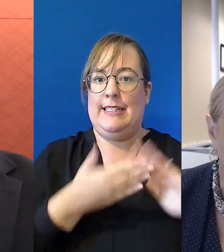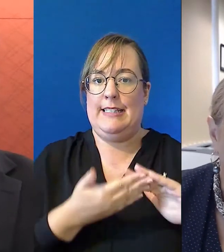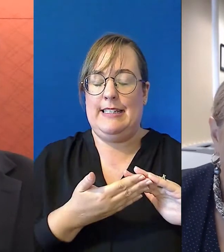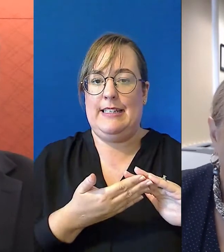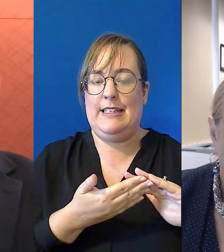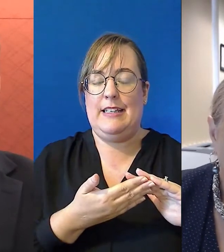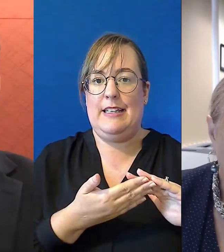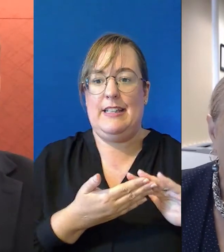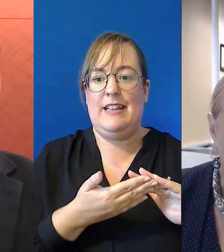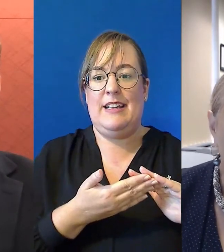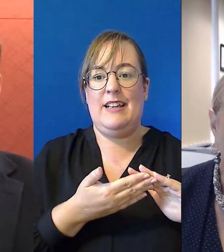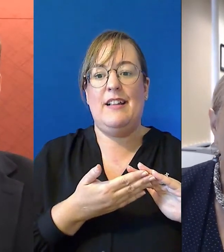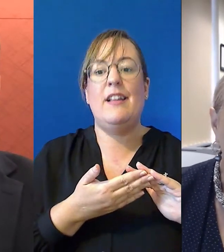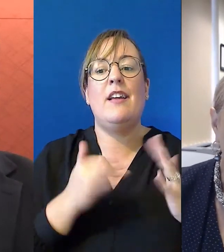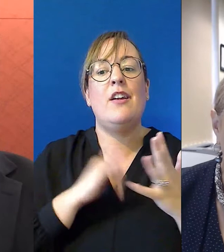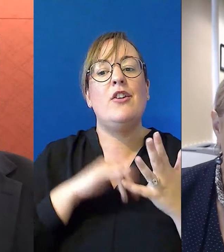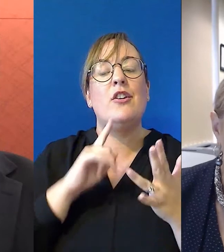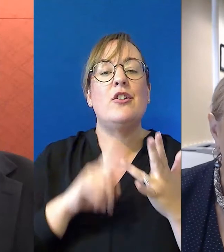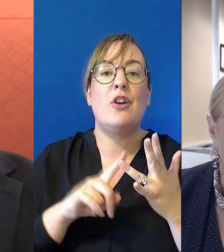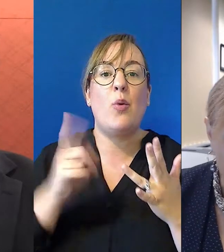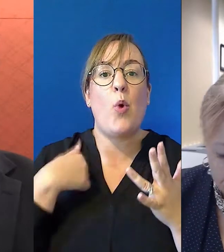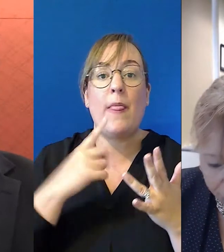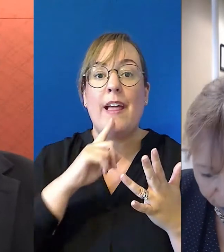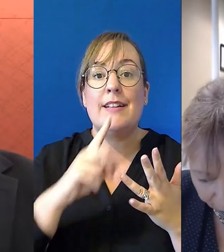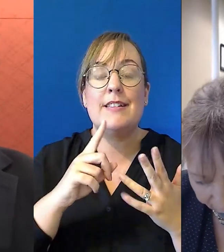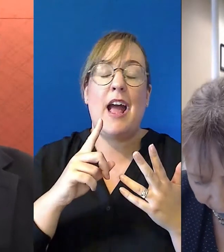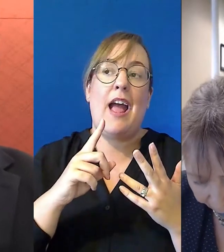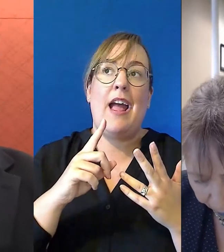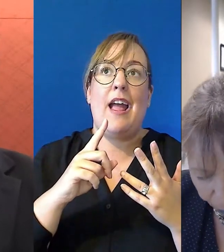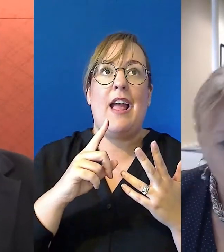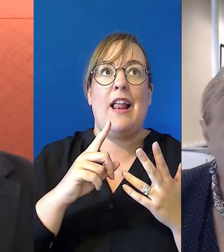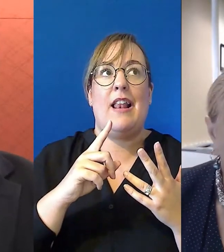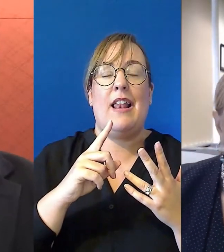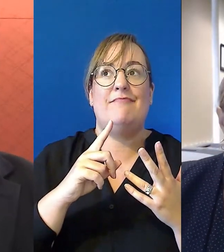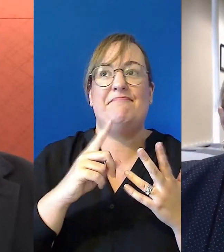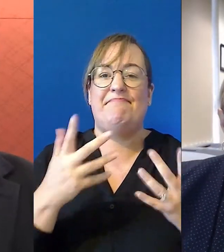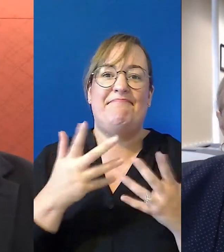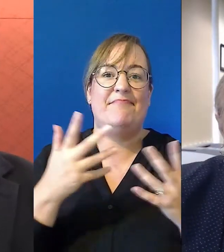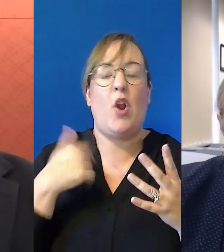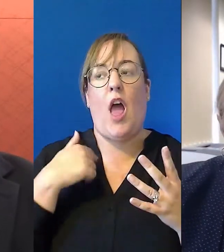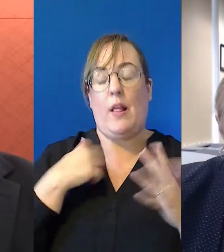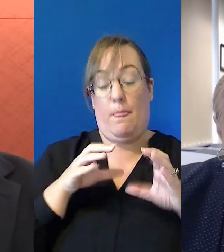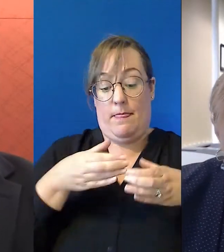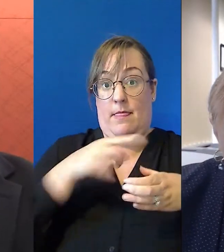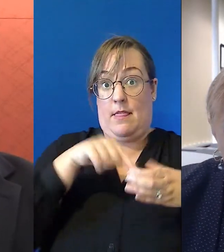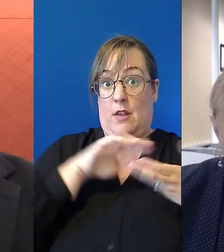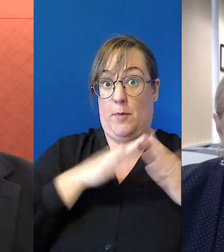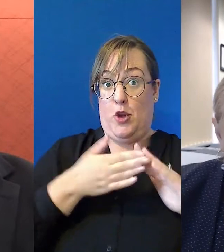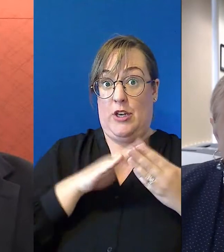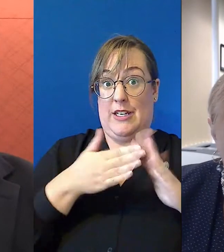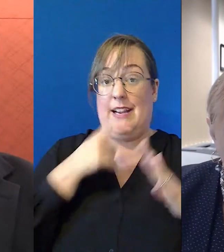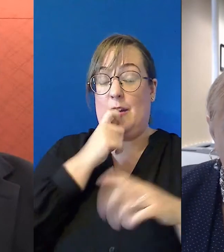dominant pollsters might say about the situation or the dominant community itself,